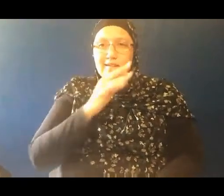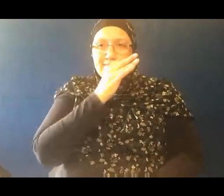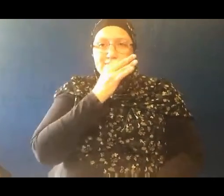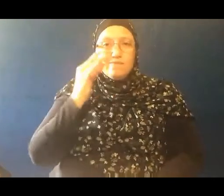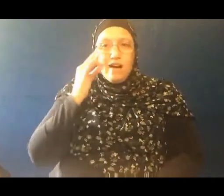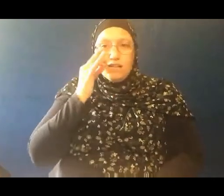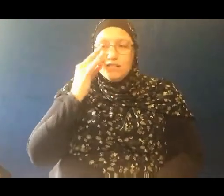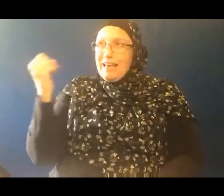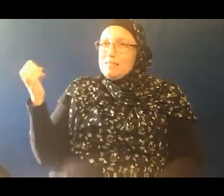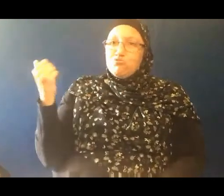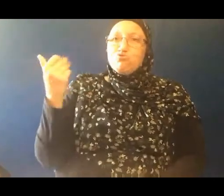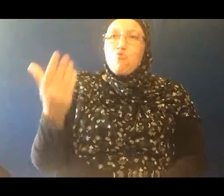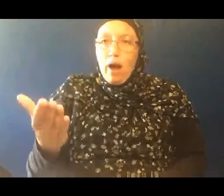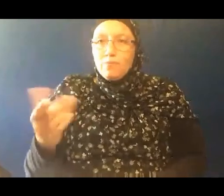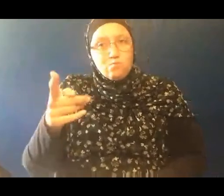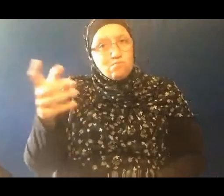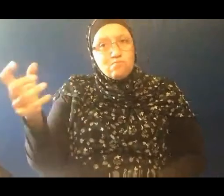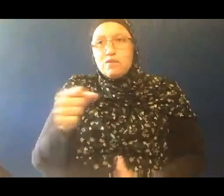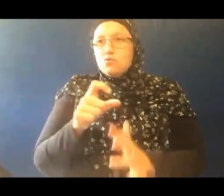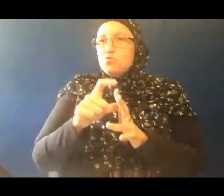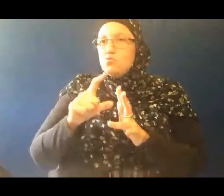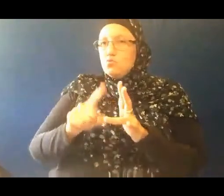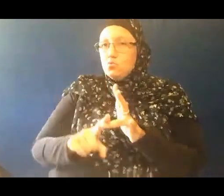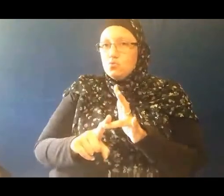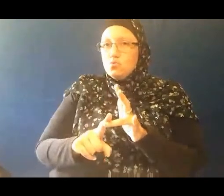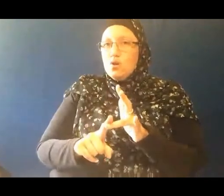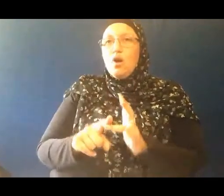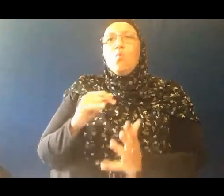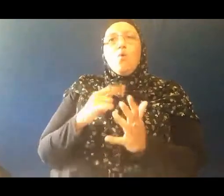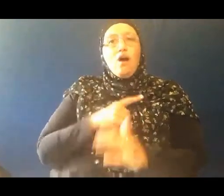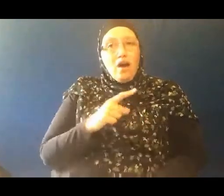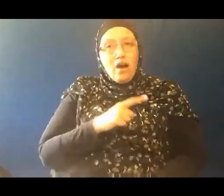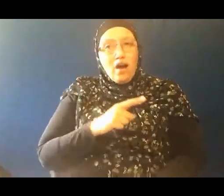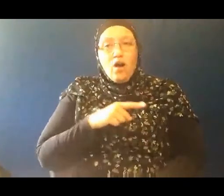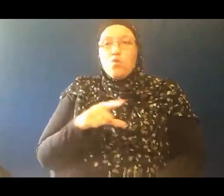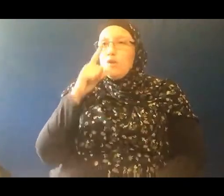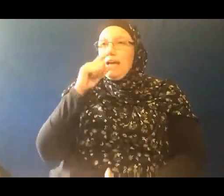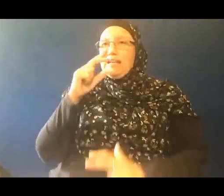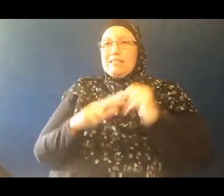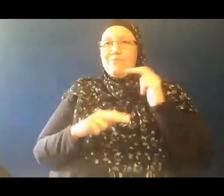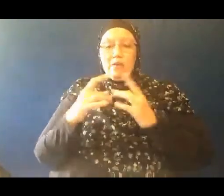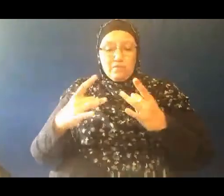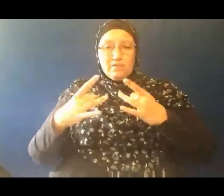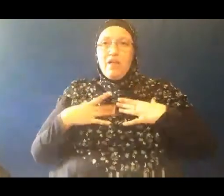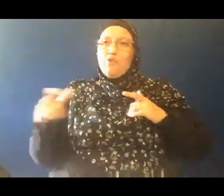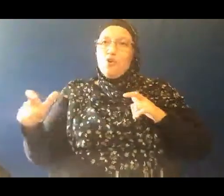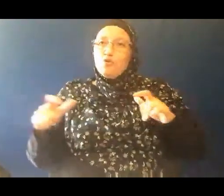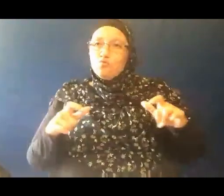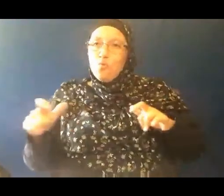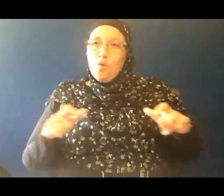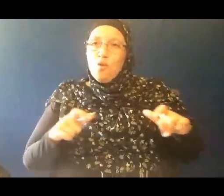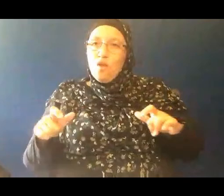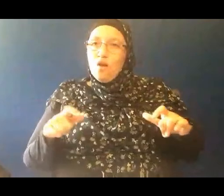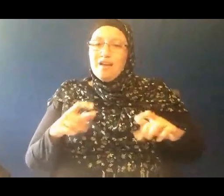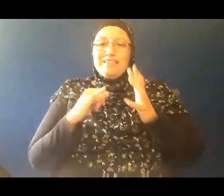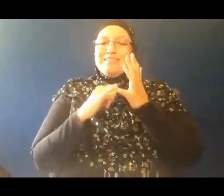you, la'allakum tattaqun, that you may develop self-restraint. What is self-restraint? What